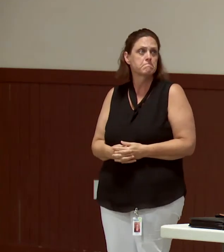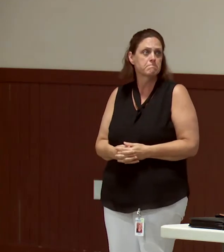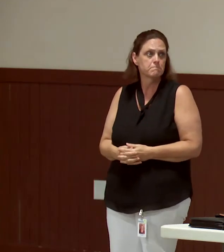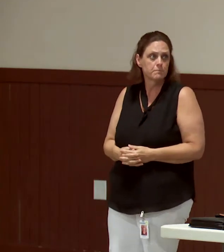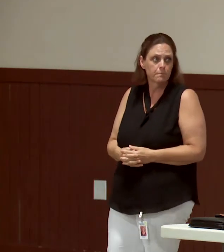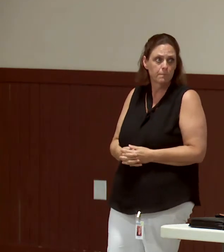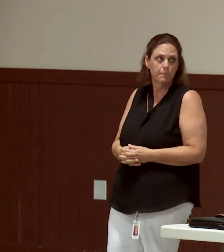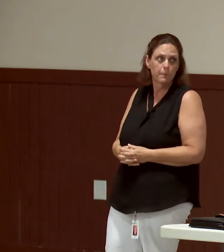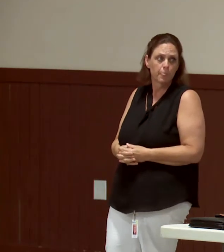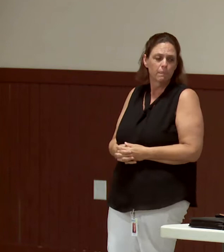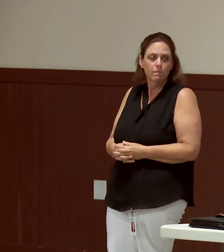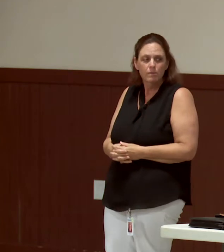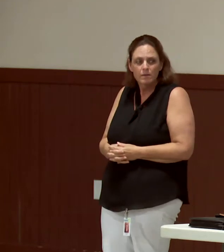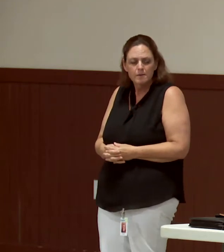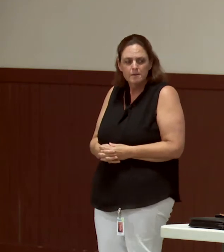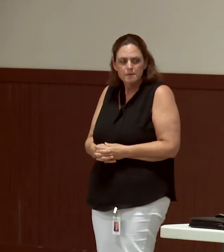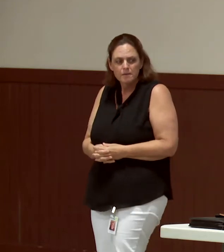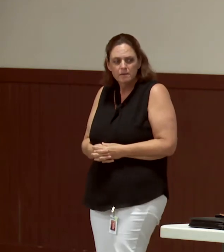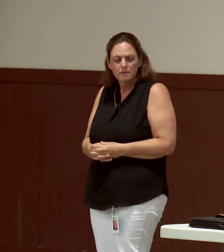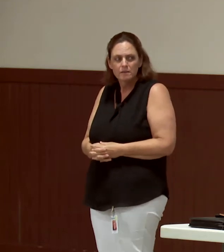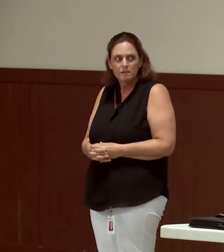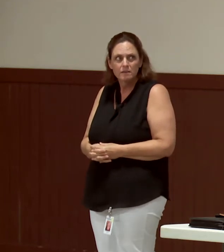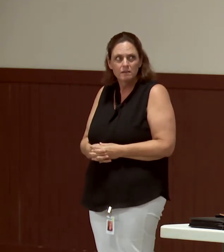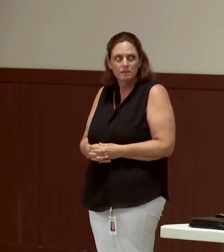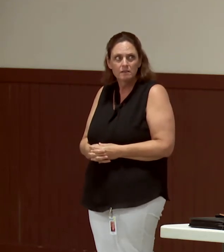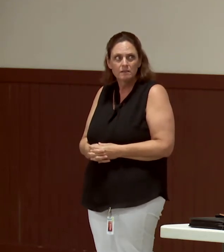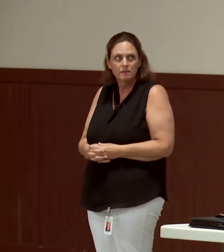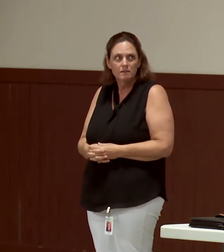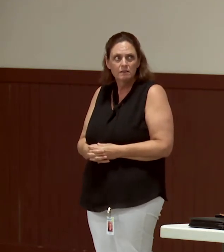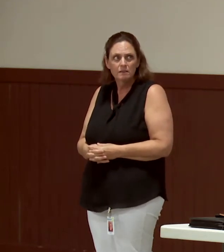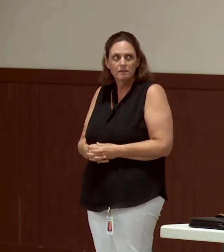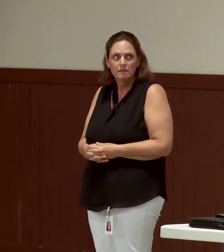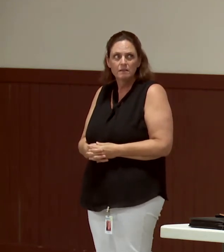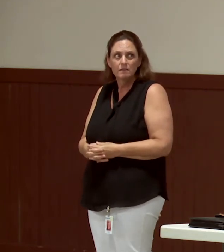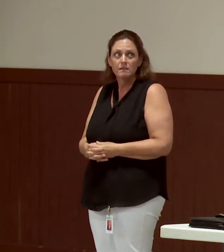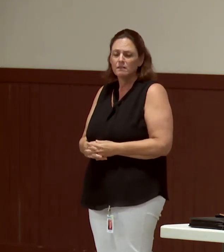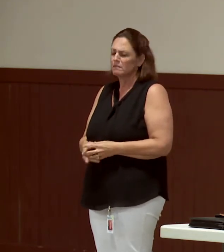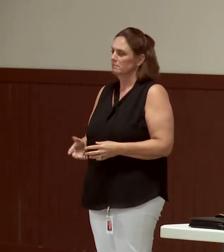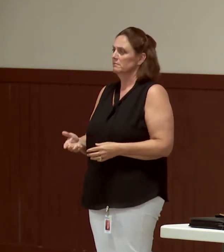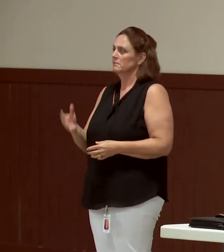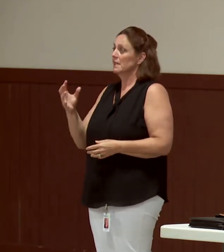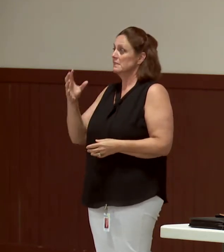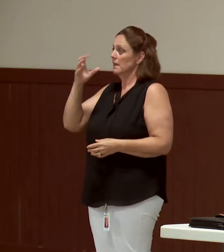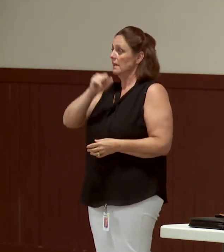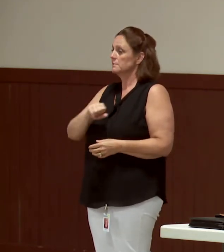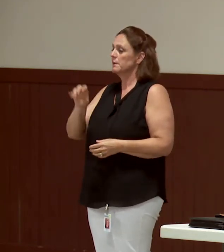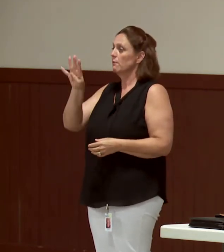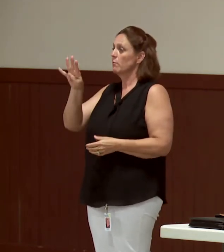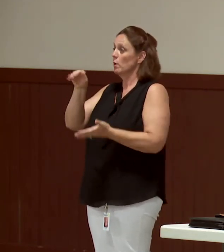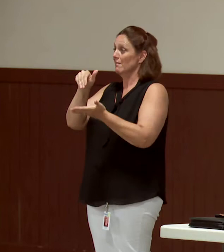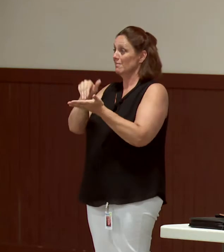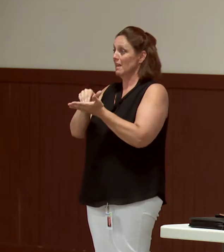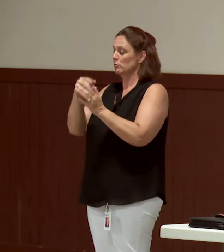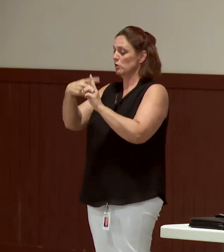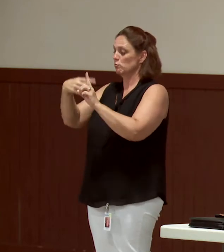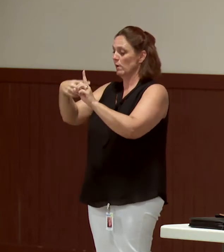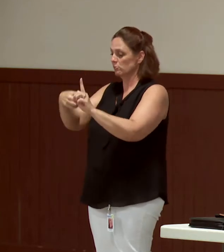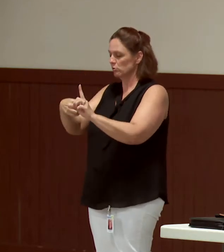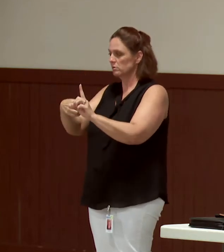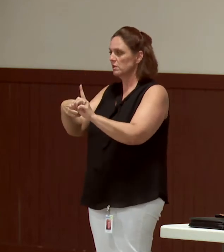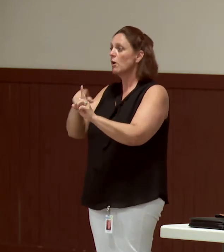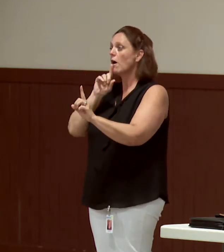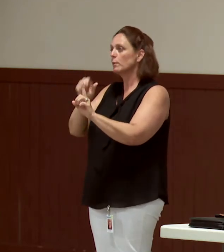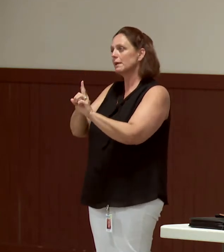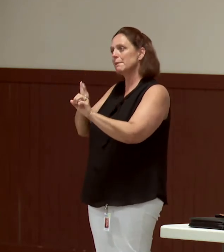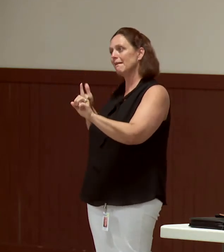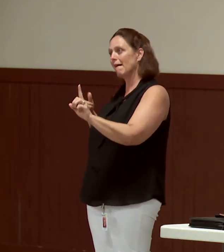So we know a lot of people in the community are struggling to make rent. There's an estimated 4,000 renter households that are behind on rent, which accounts